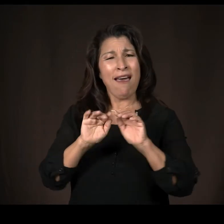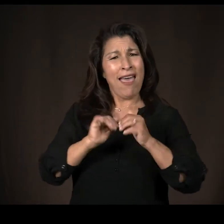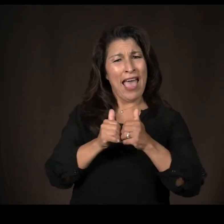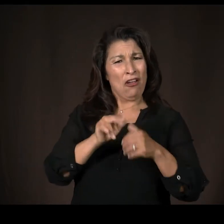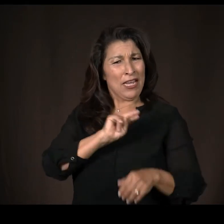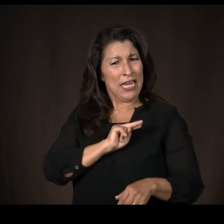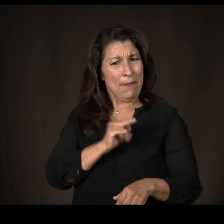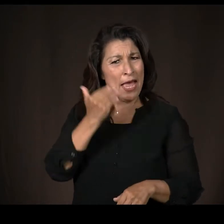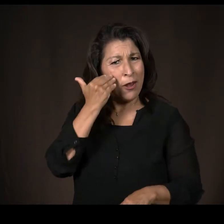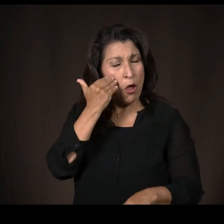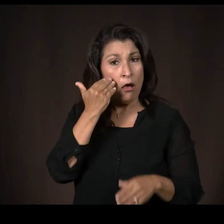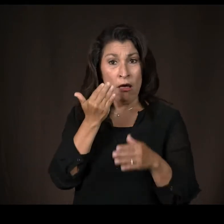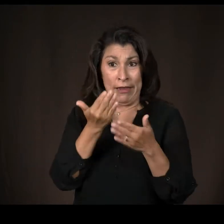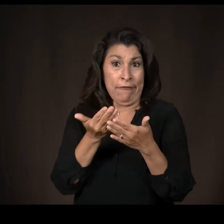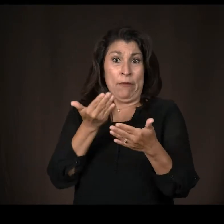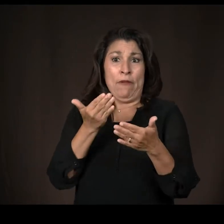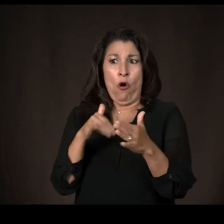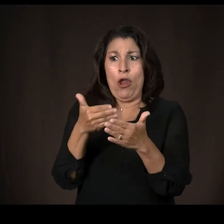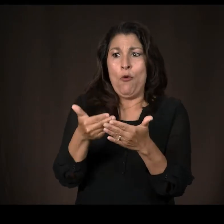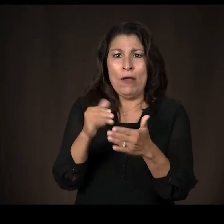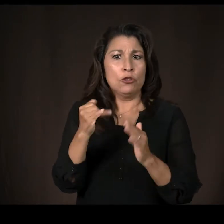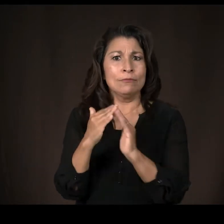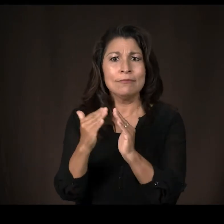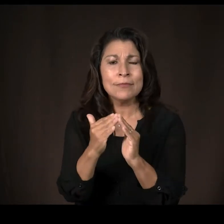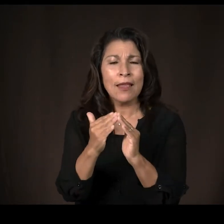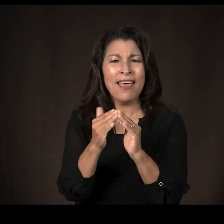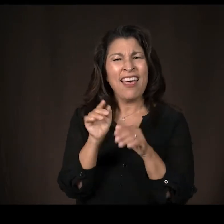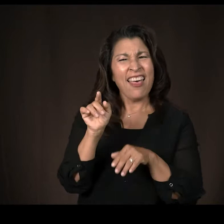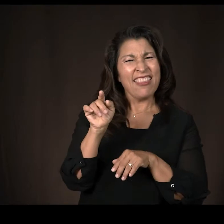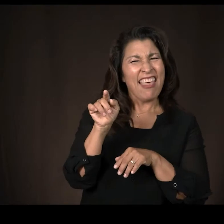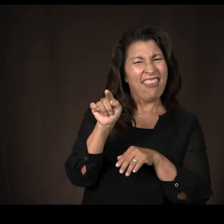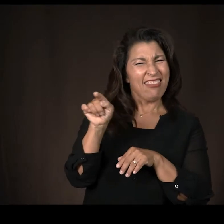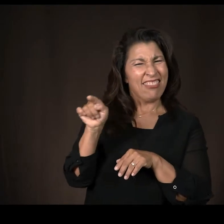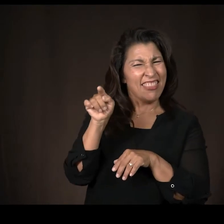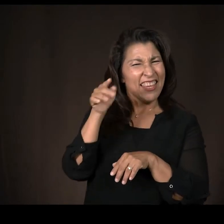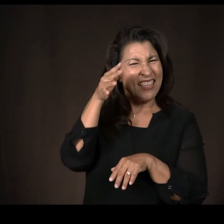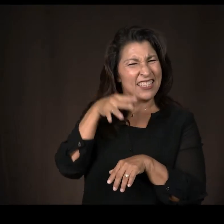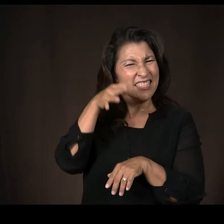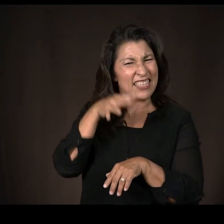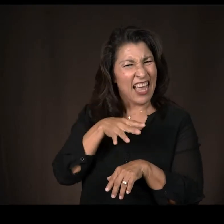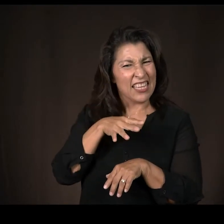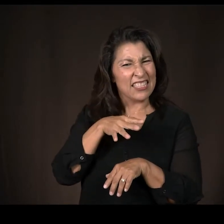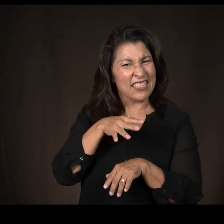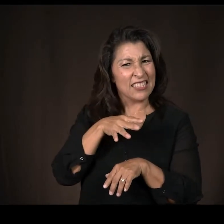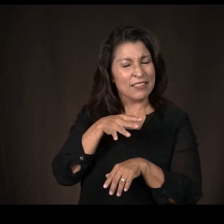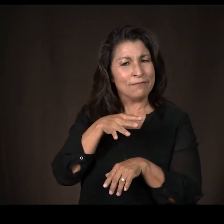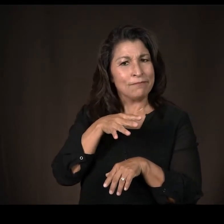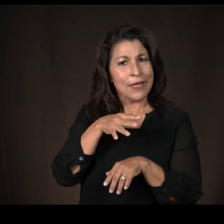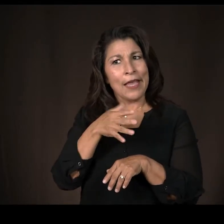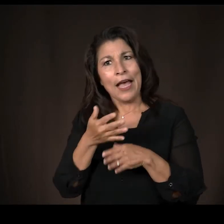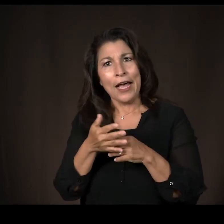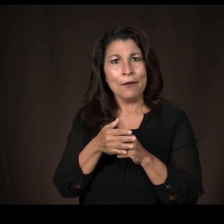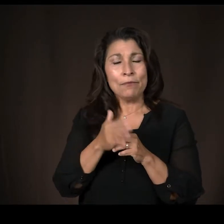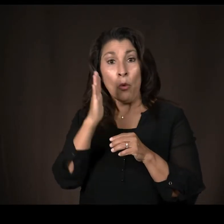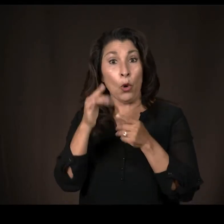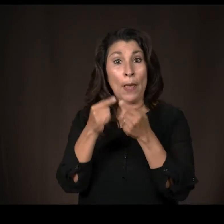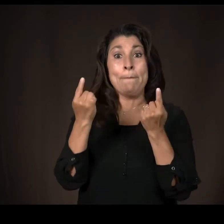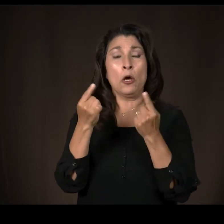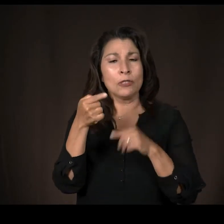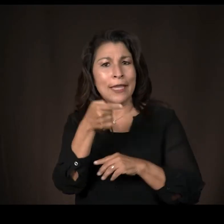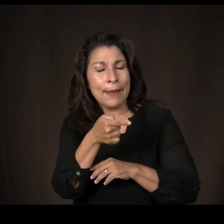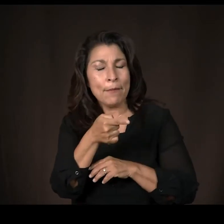did Nehemiah know, even before he got to Jerusalem, that these guys were going to oppose